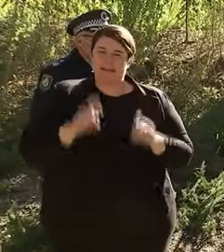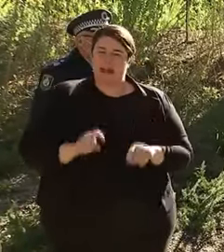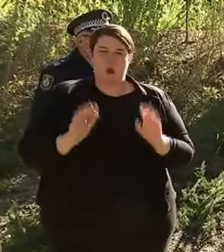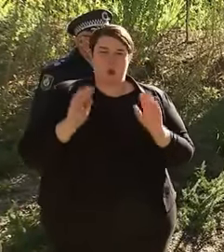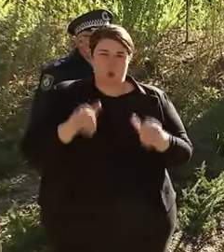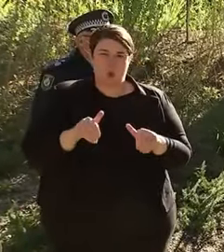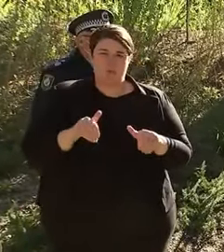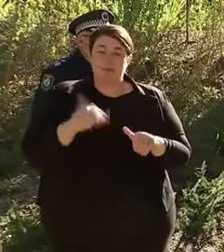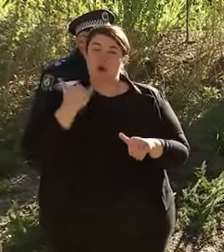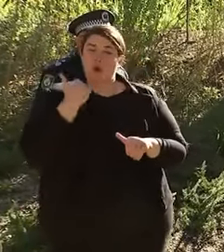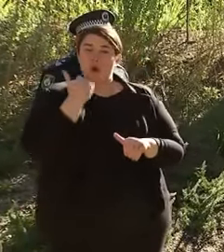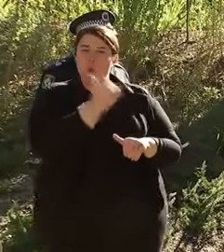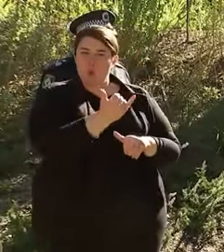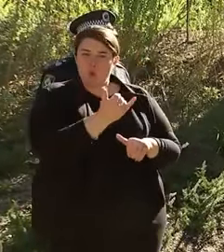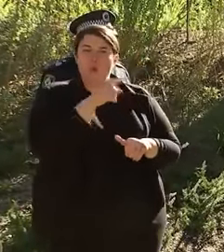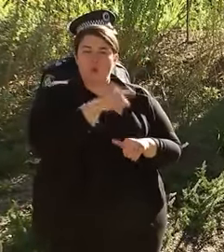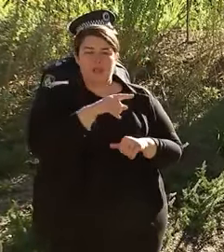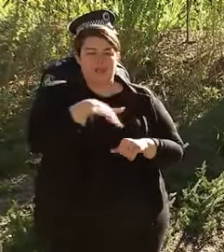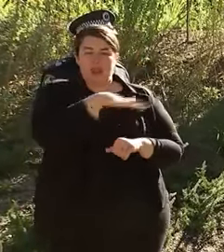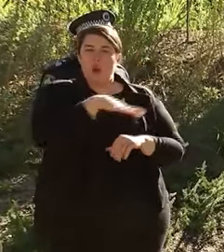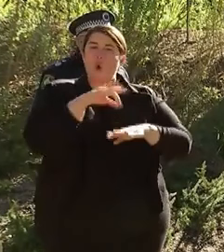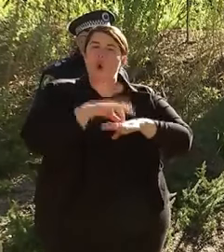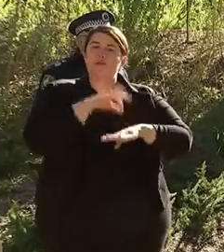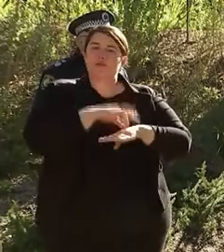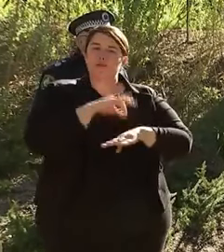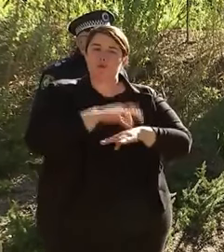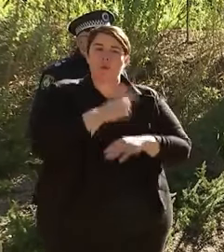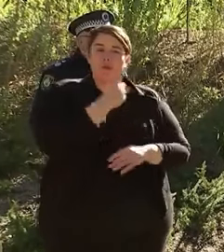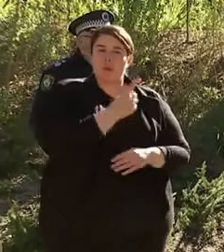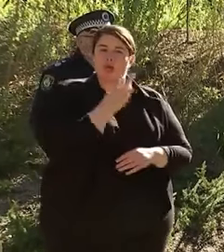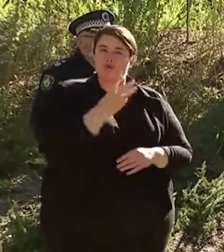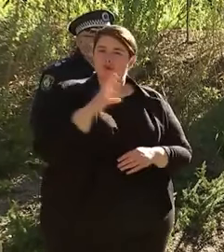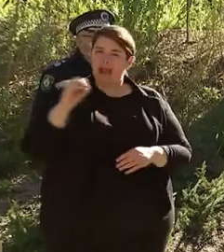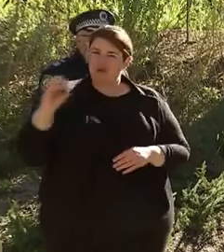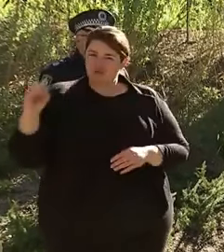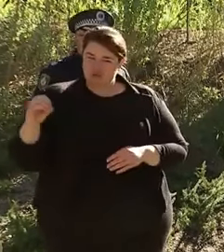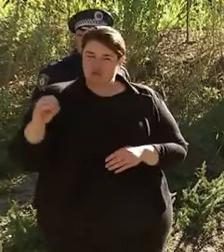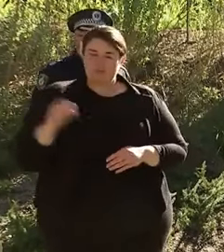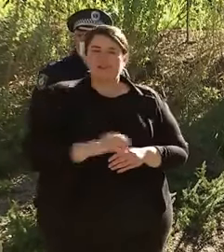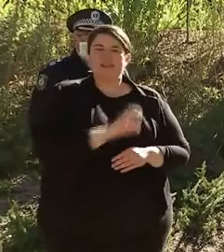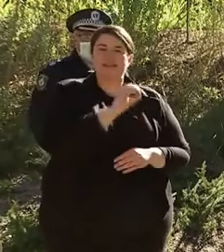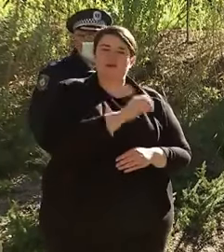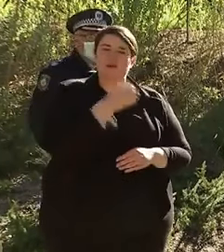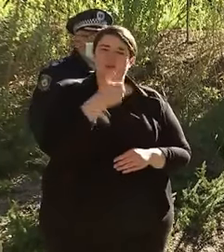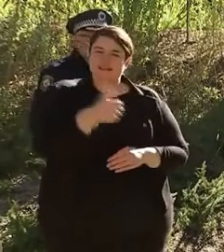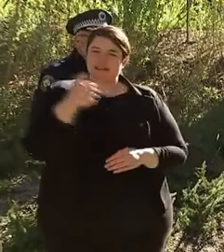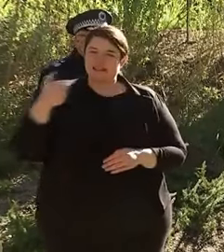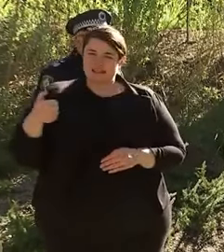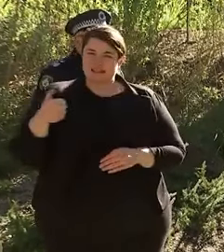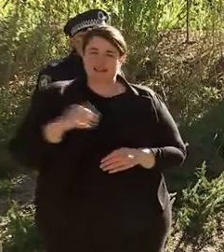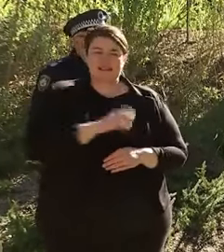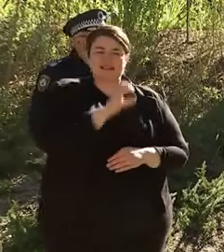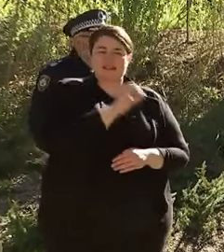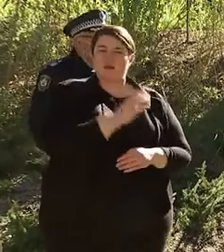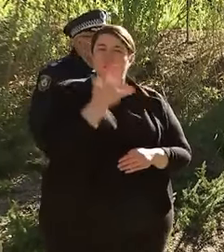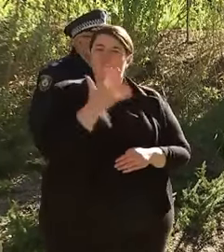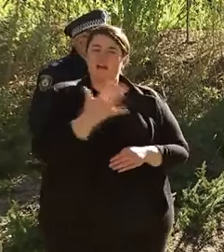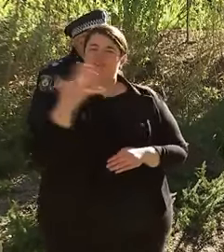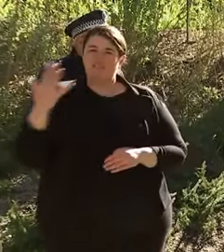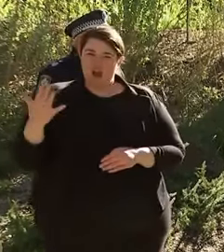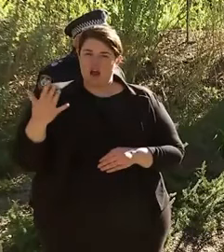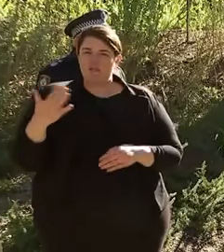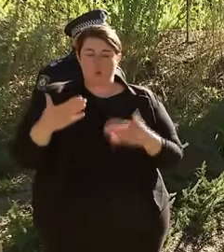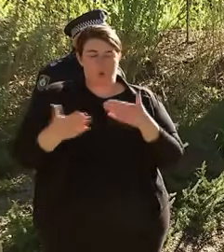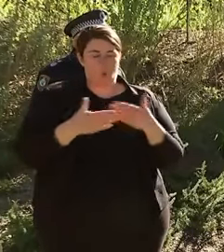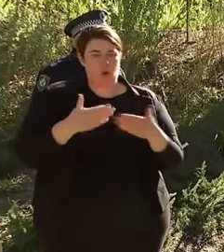and call their local public health unit on 1300 066 055 to